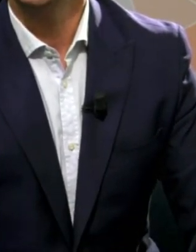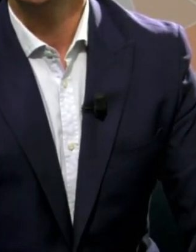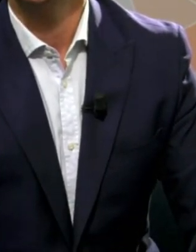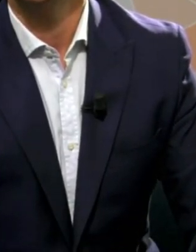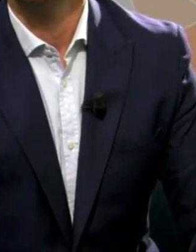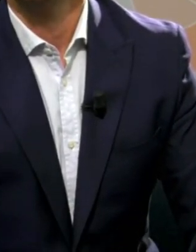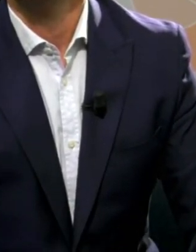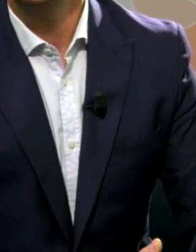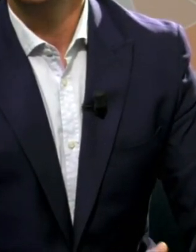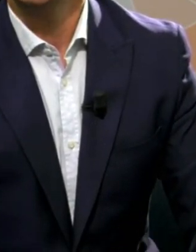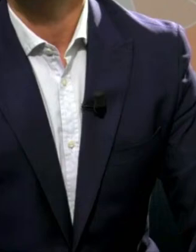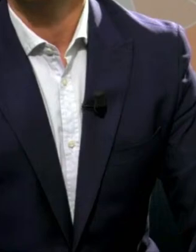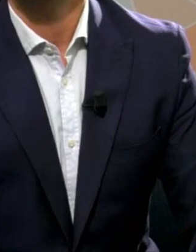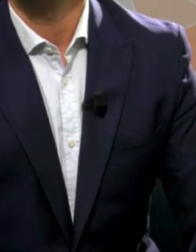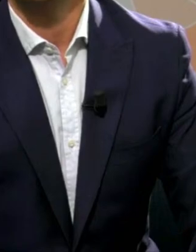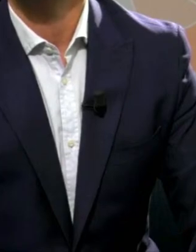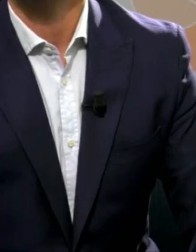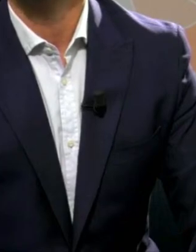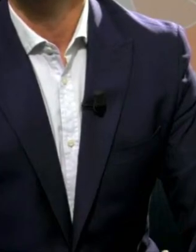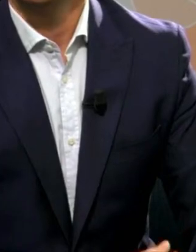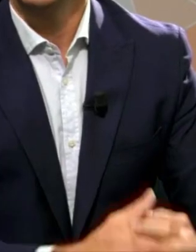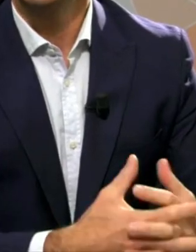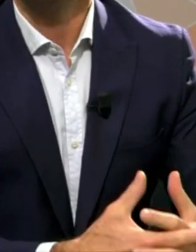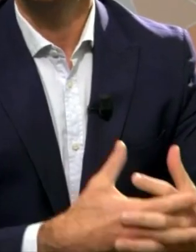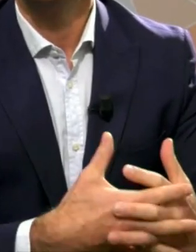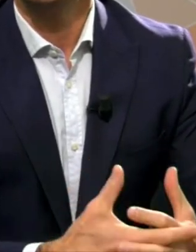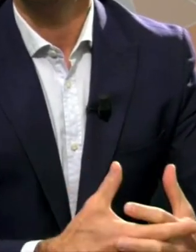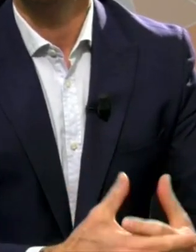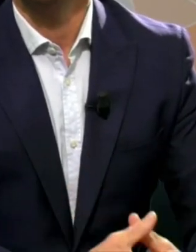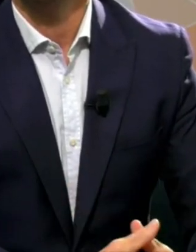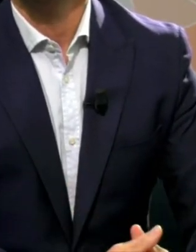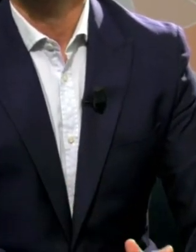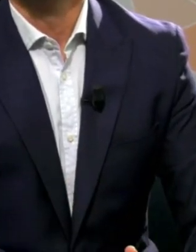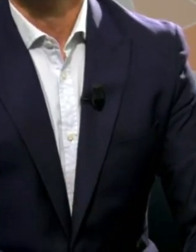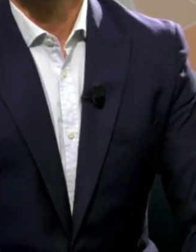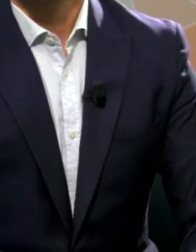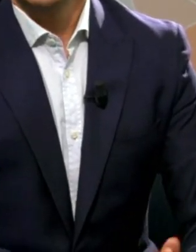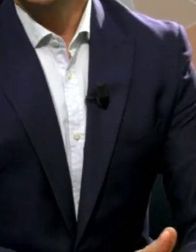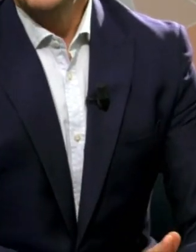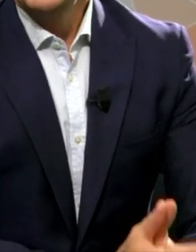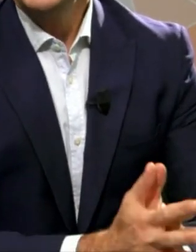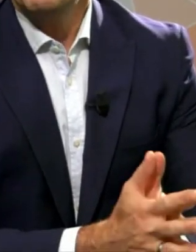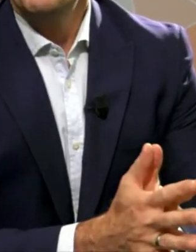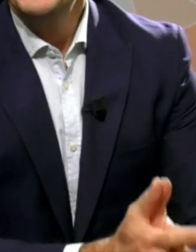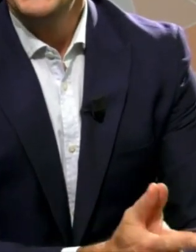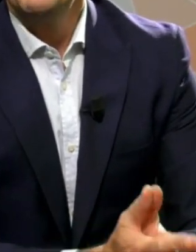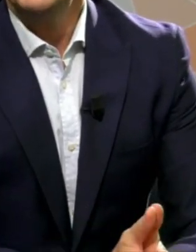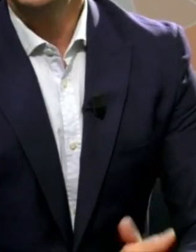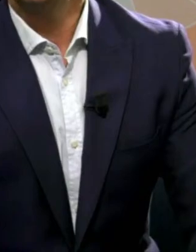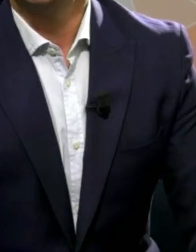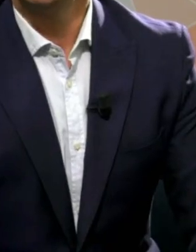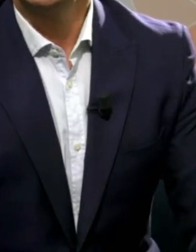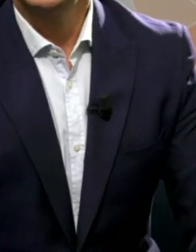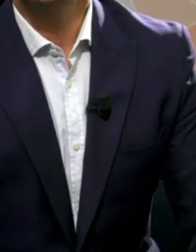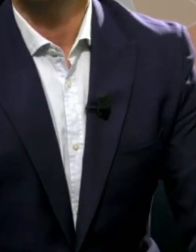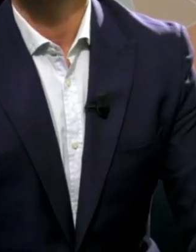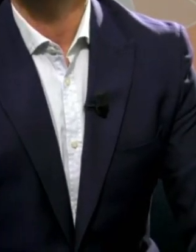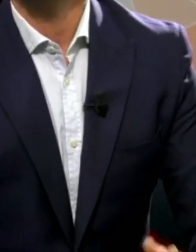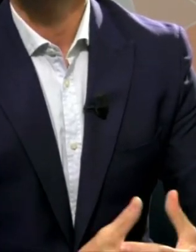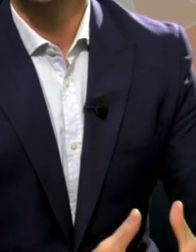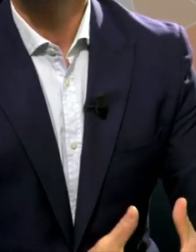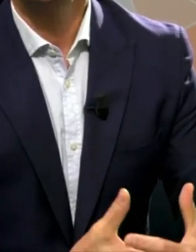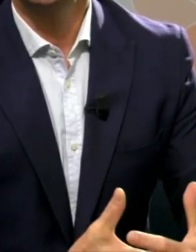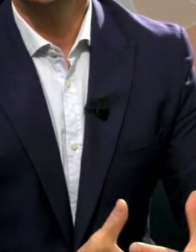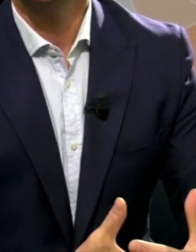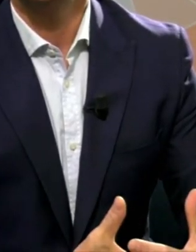gaming, healthcare, media, mobile devices, and government services. As well as our physical presence in Portugal,